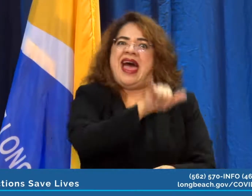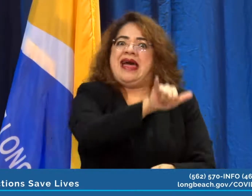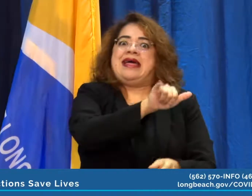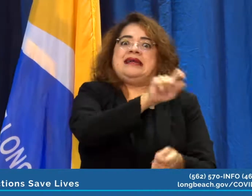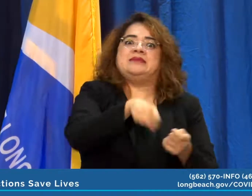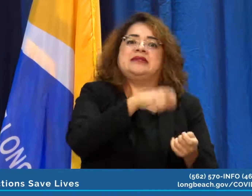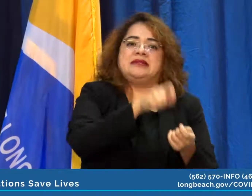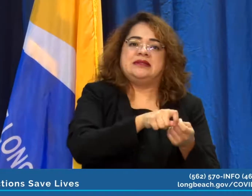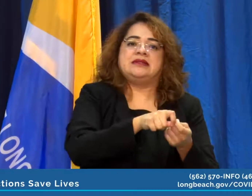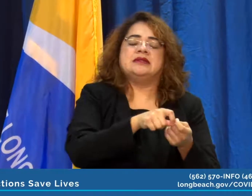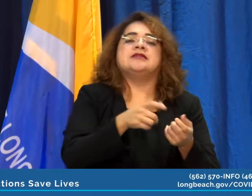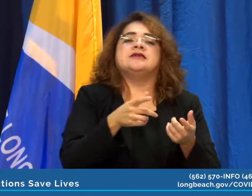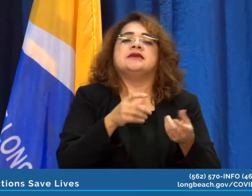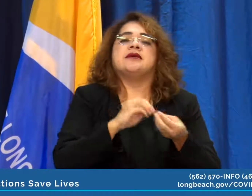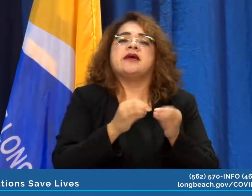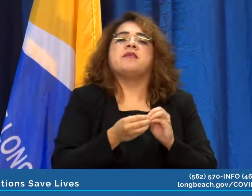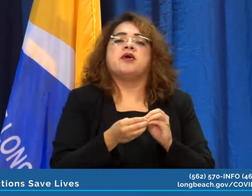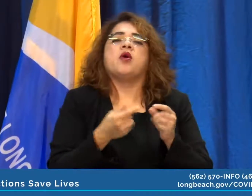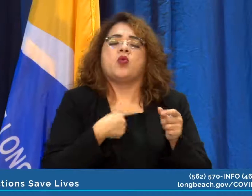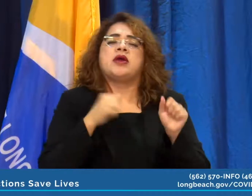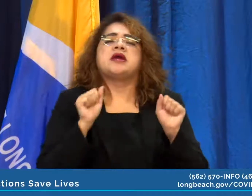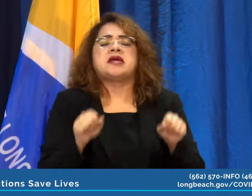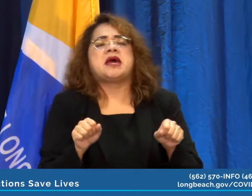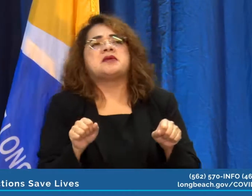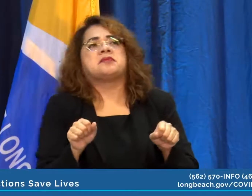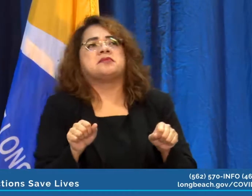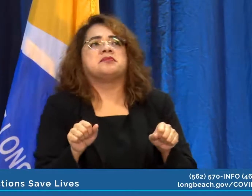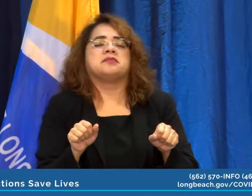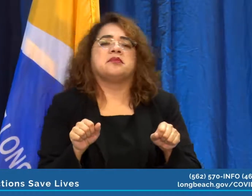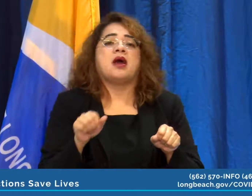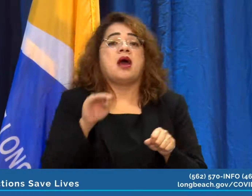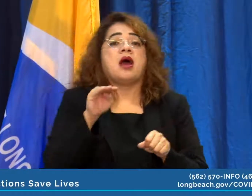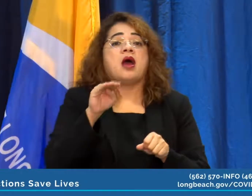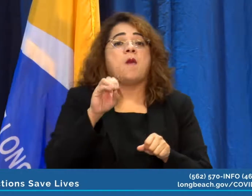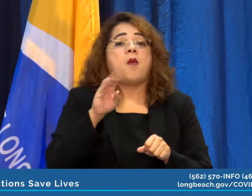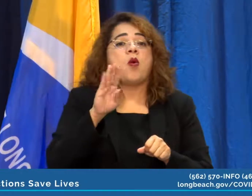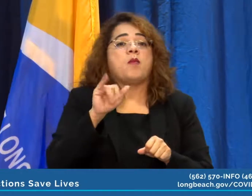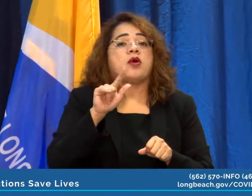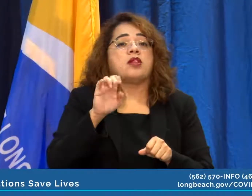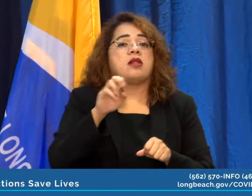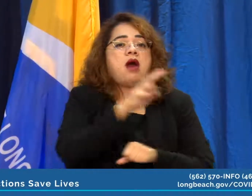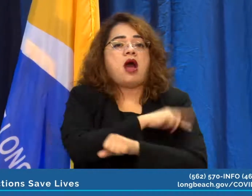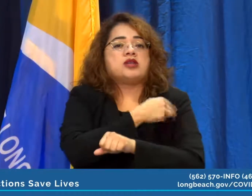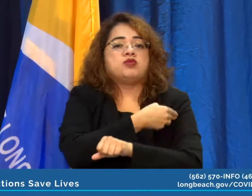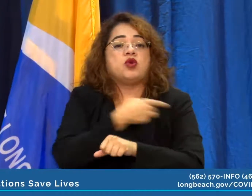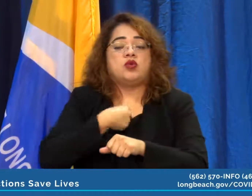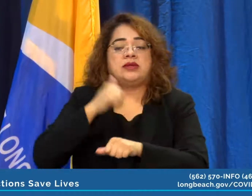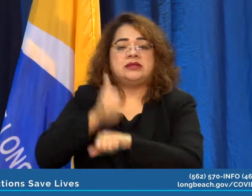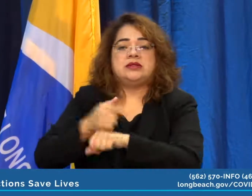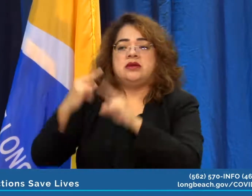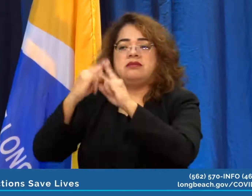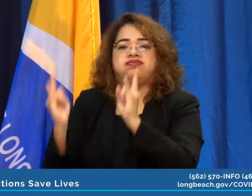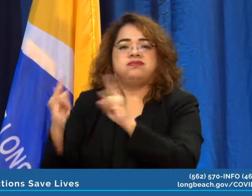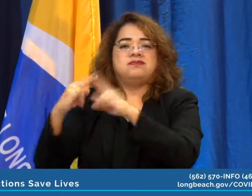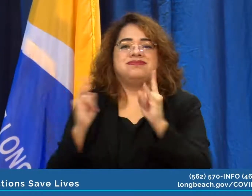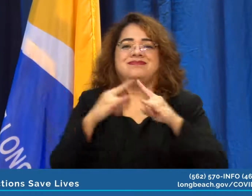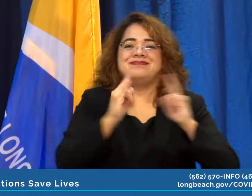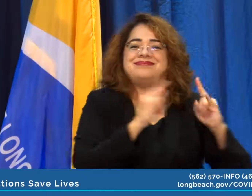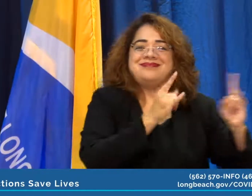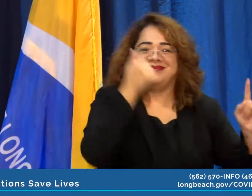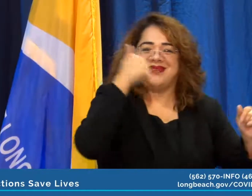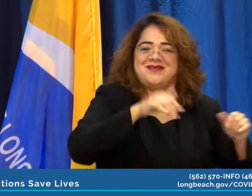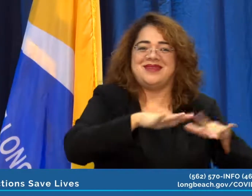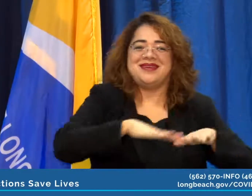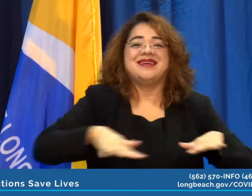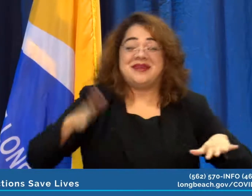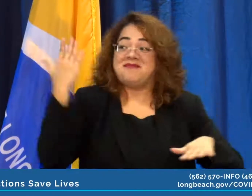up additional, we have mobile hospital units that we can set up outside of hospitals. They were set